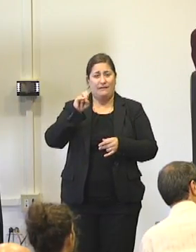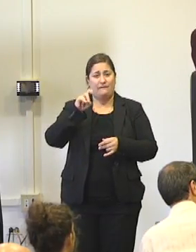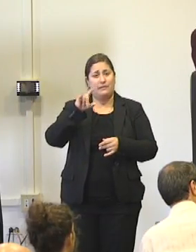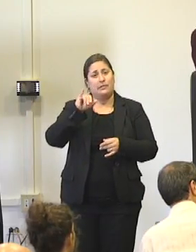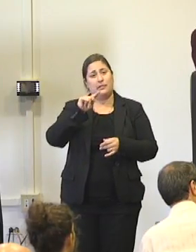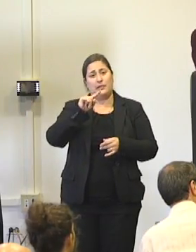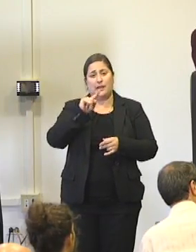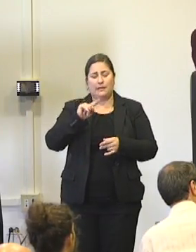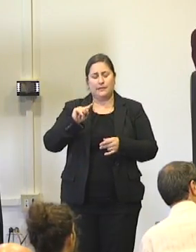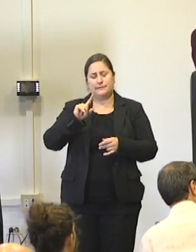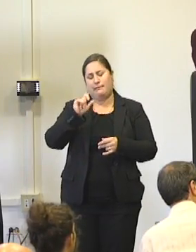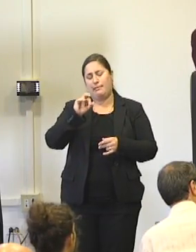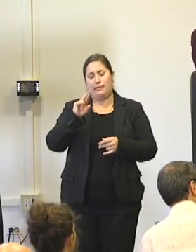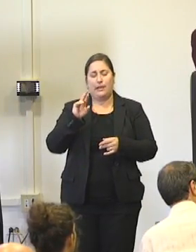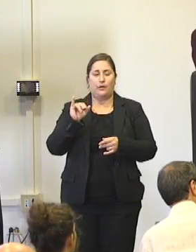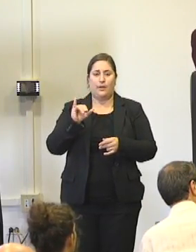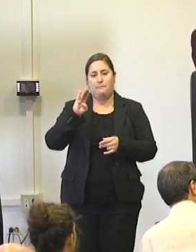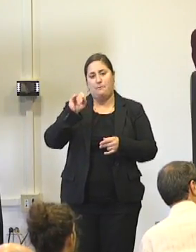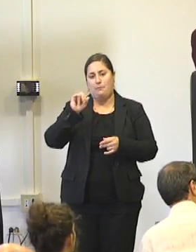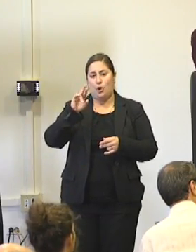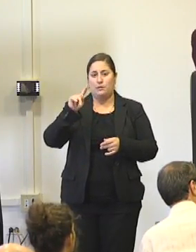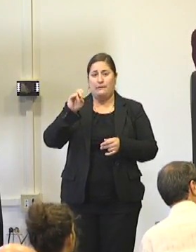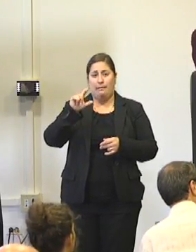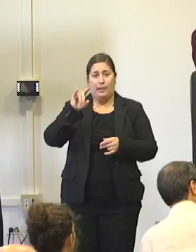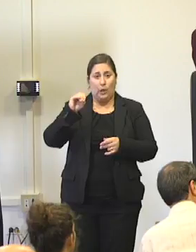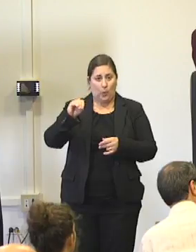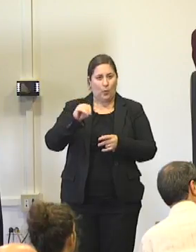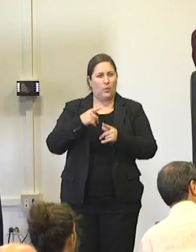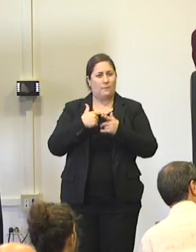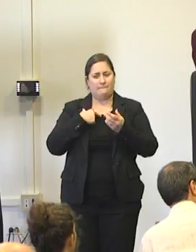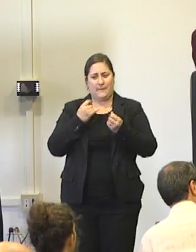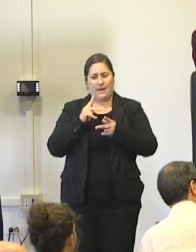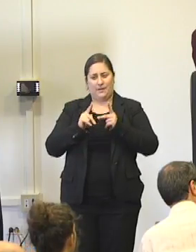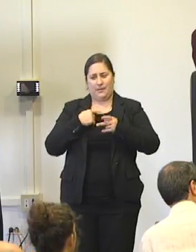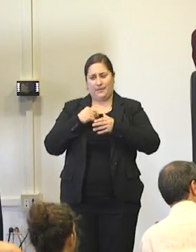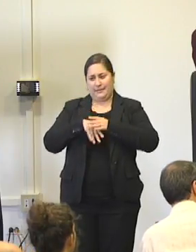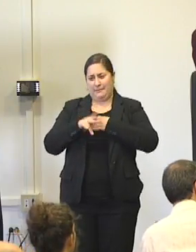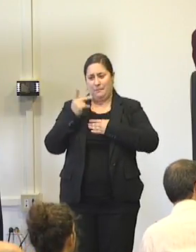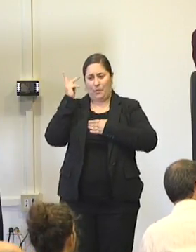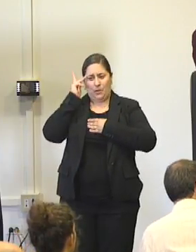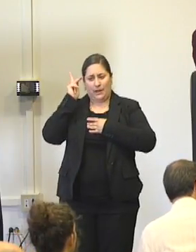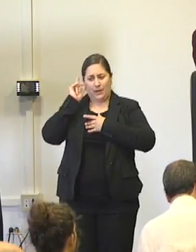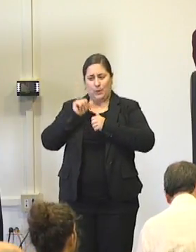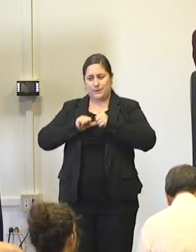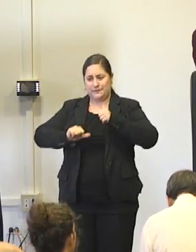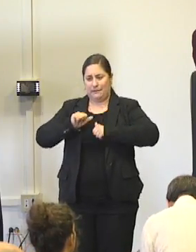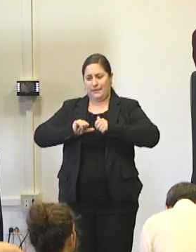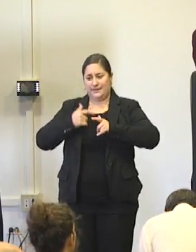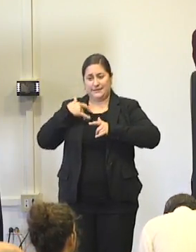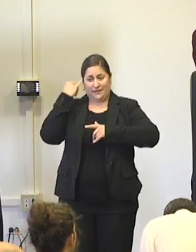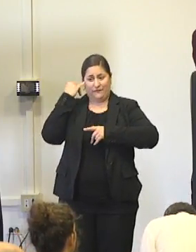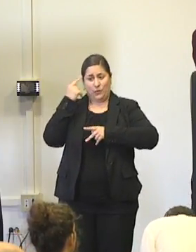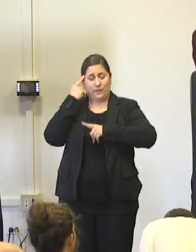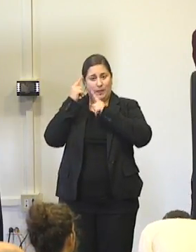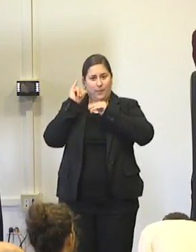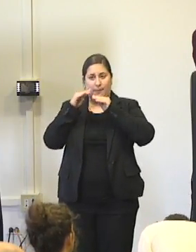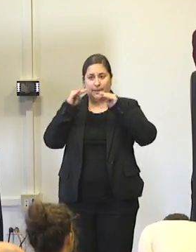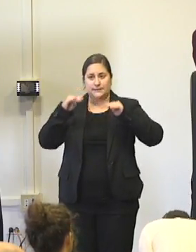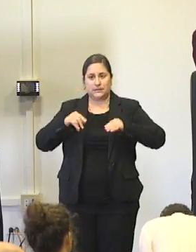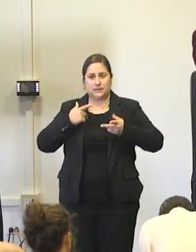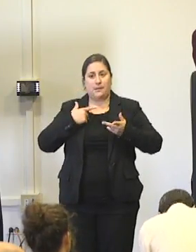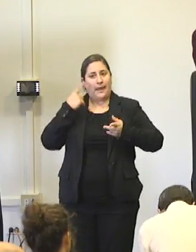Krugman, Larry Bartel, you know, many people in political science that you've talked about. I mean, if you think about a system that is, I mean, I don't